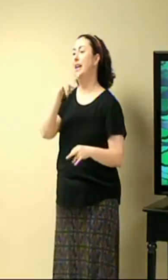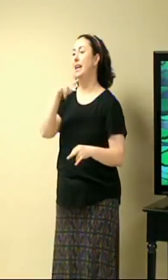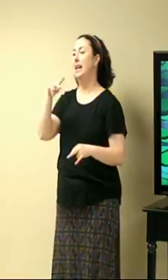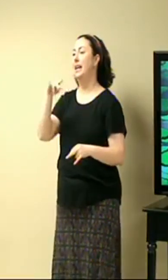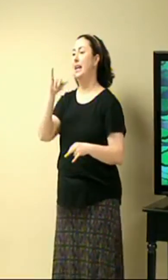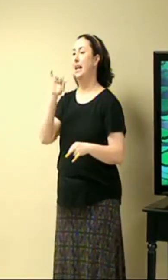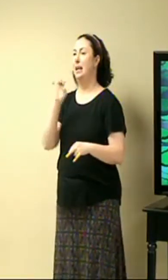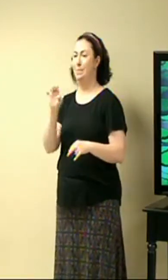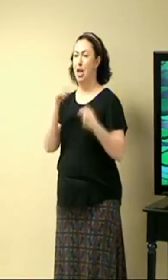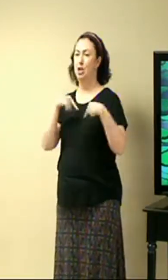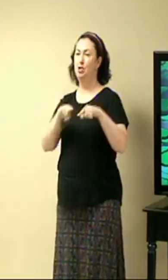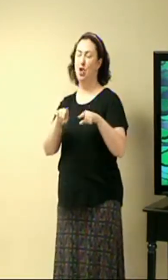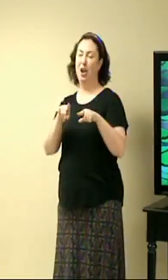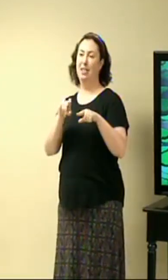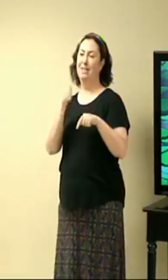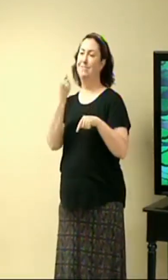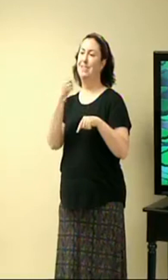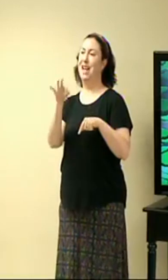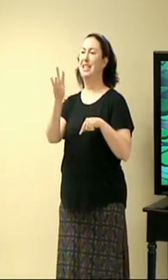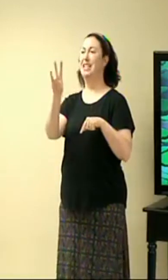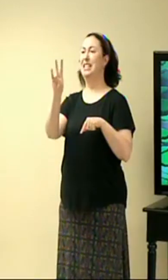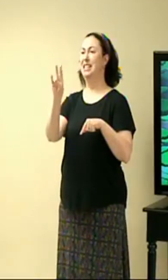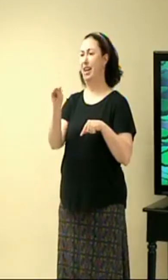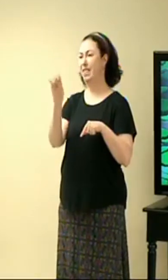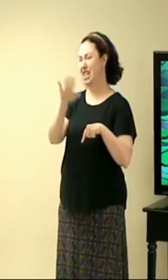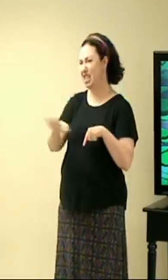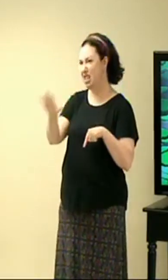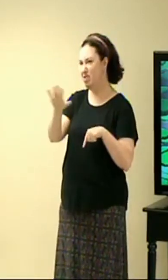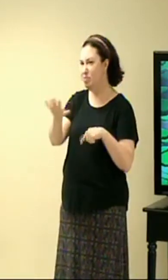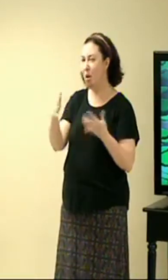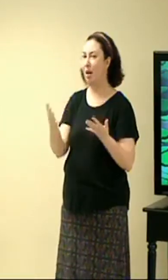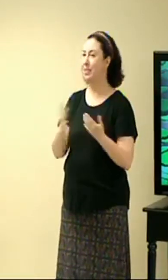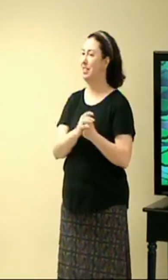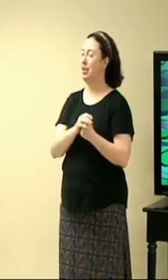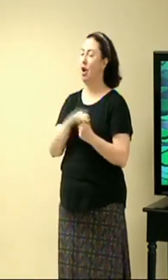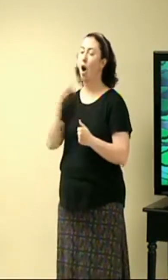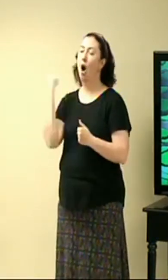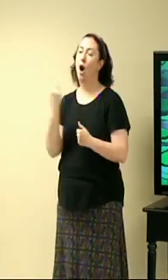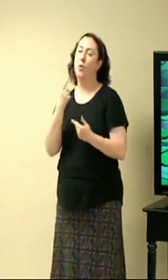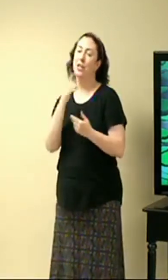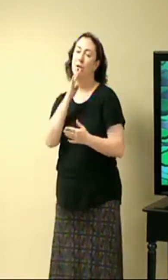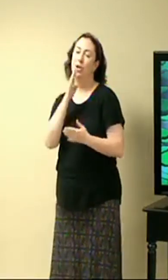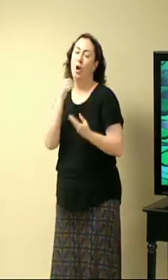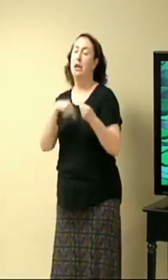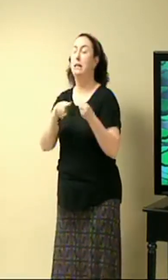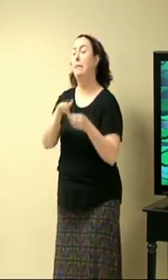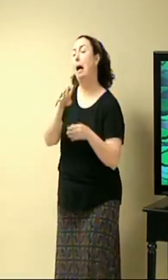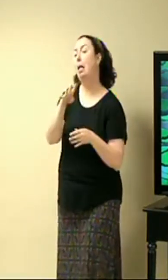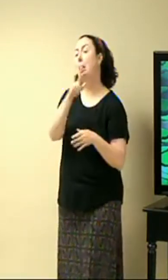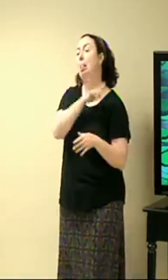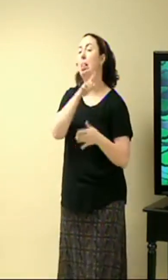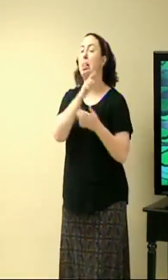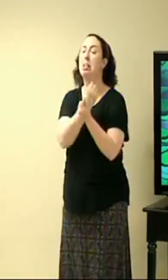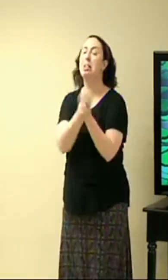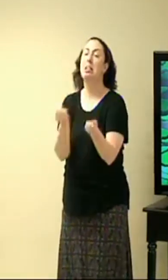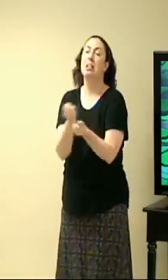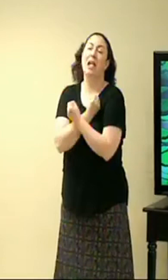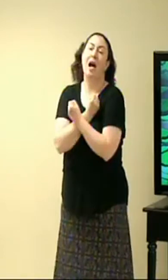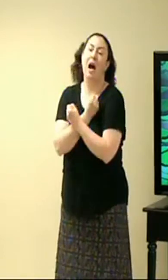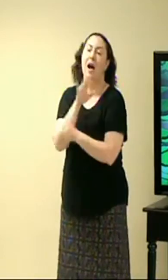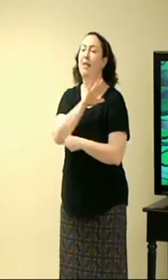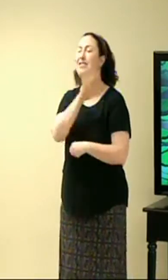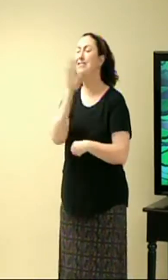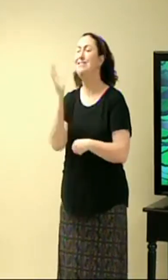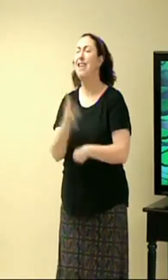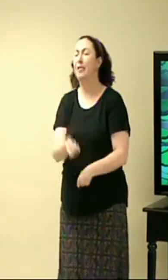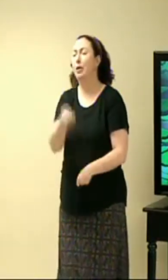is this hippie guy, and all he talks about is love. He would never be violent. He would never hurt anyone. And so hippie Jesus walks